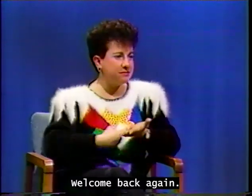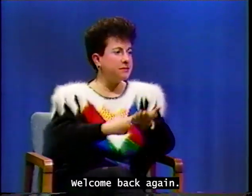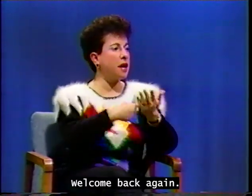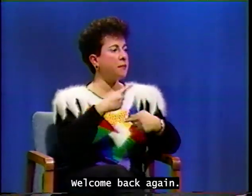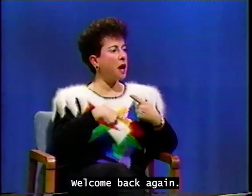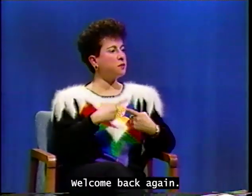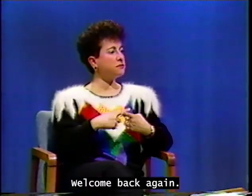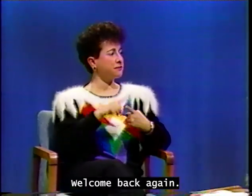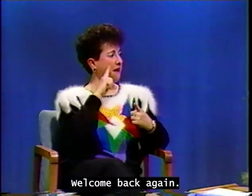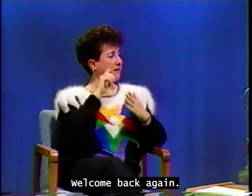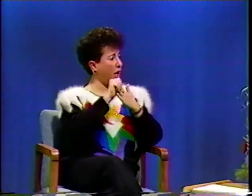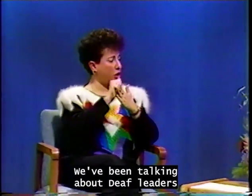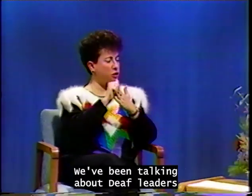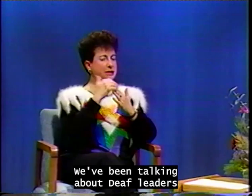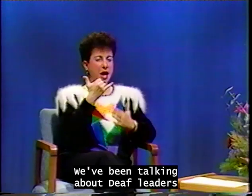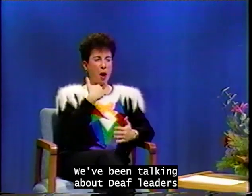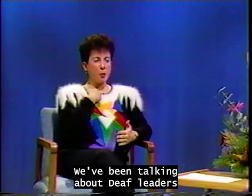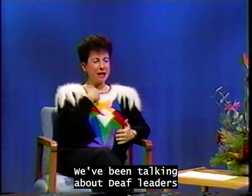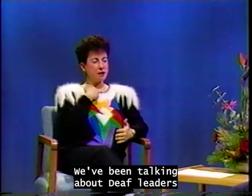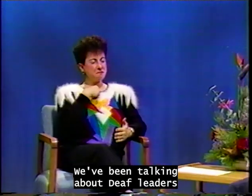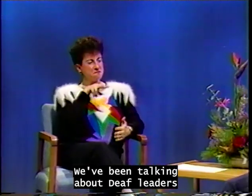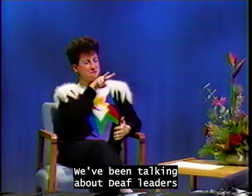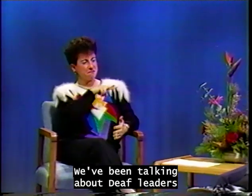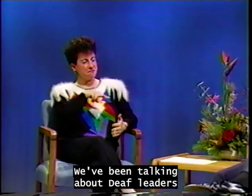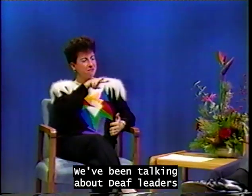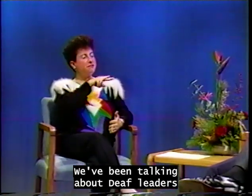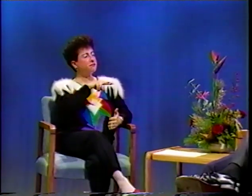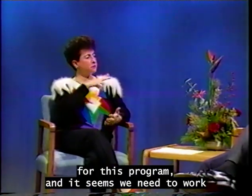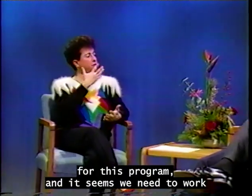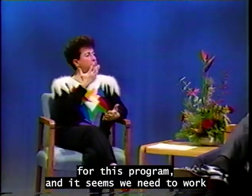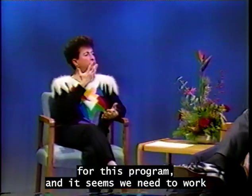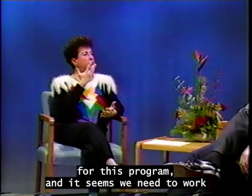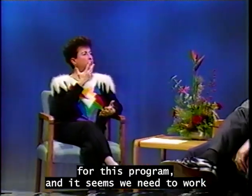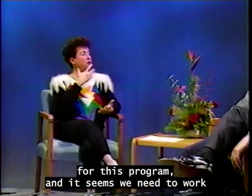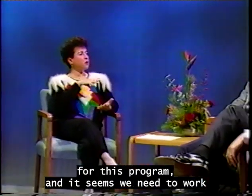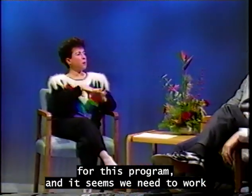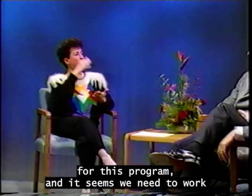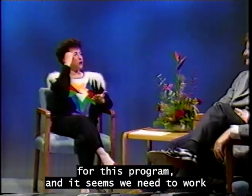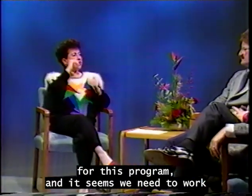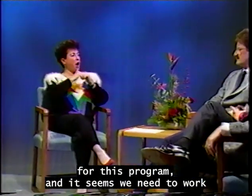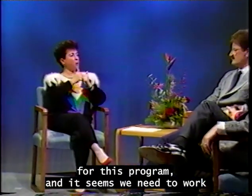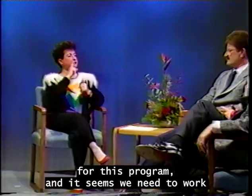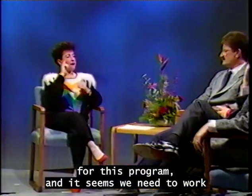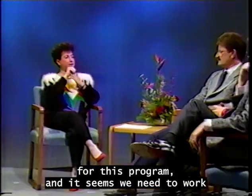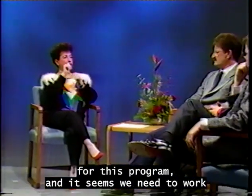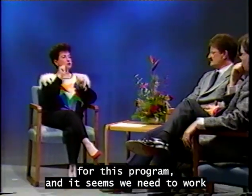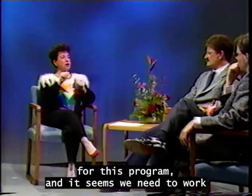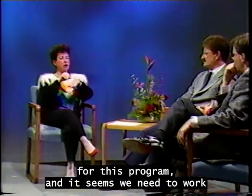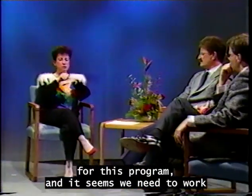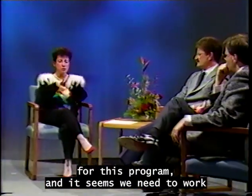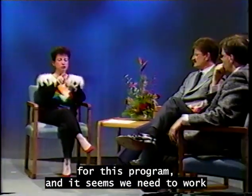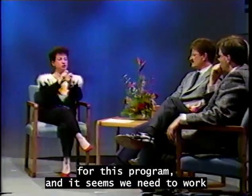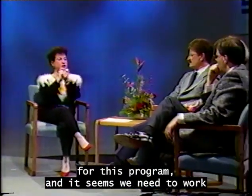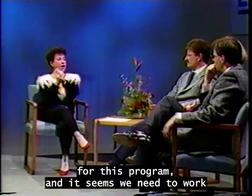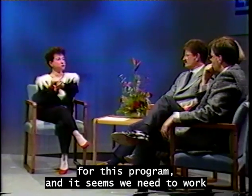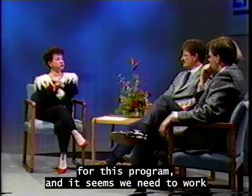Welcome back again. We've been talking about deaf leaders for this program, and it seems we need